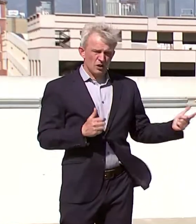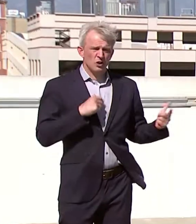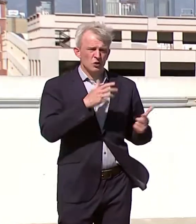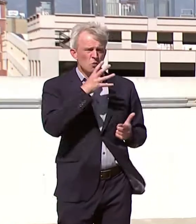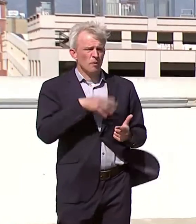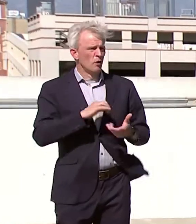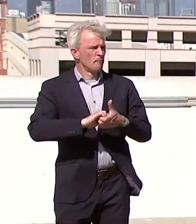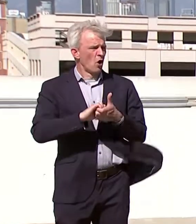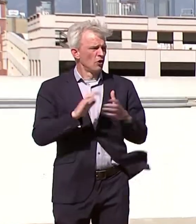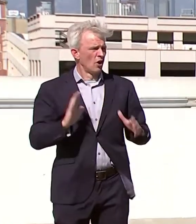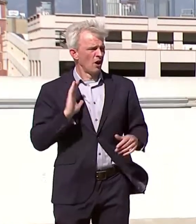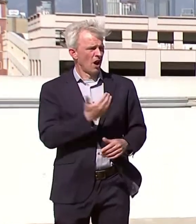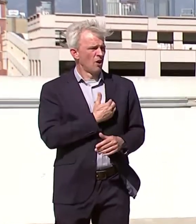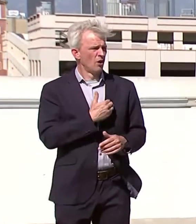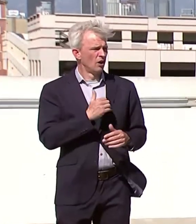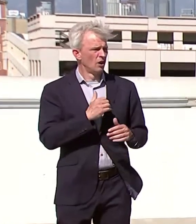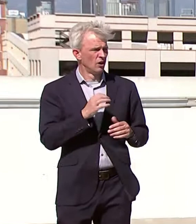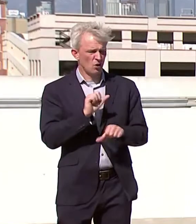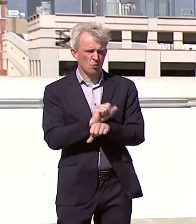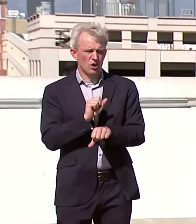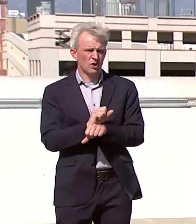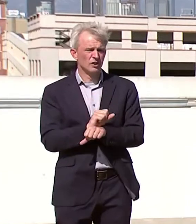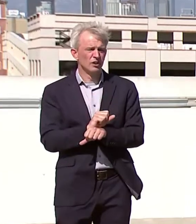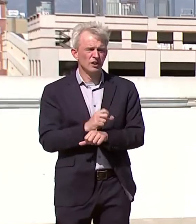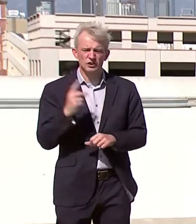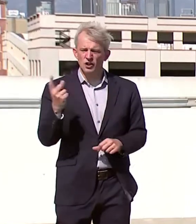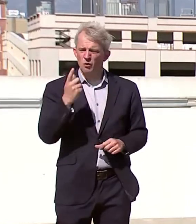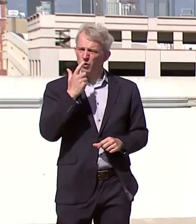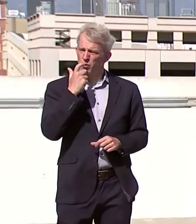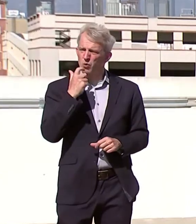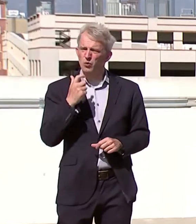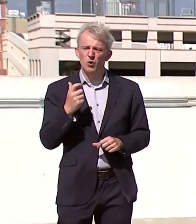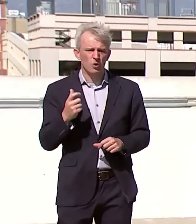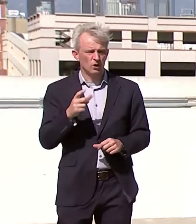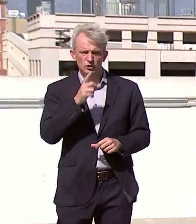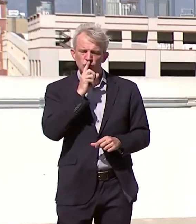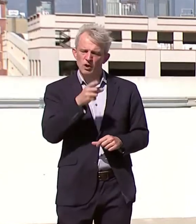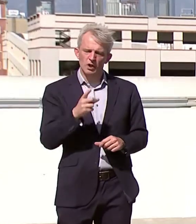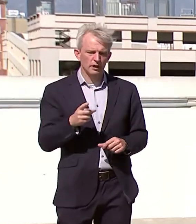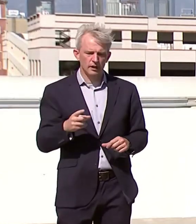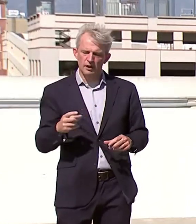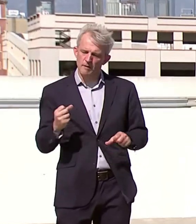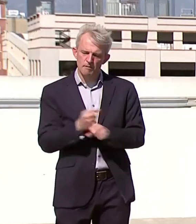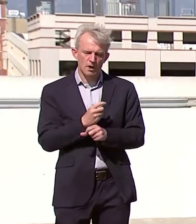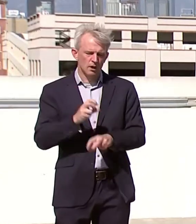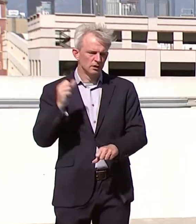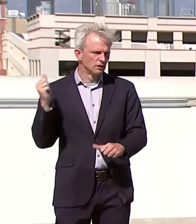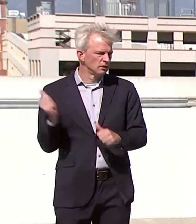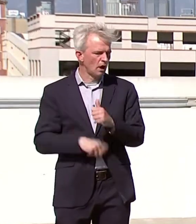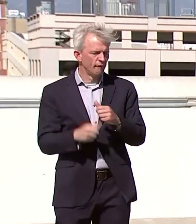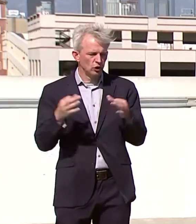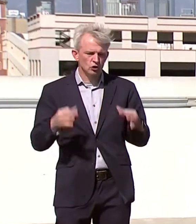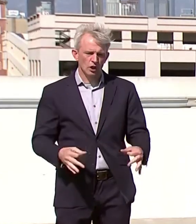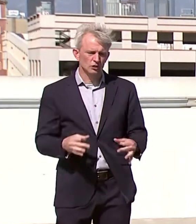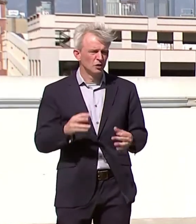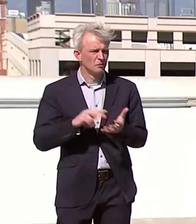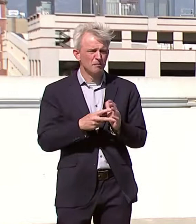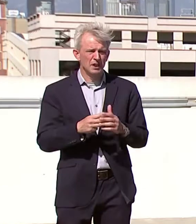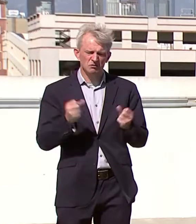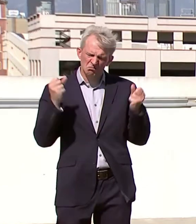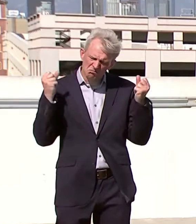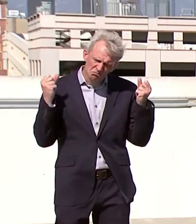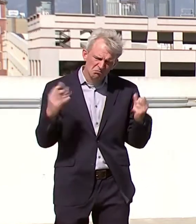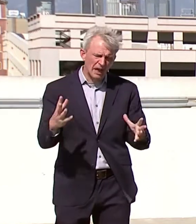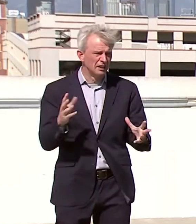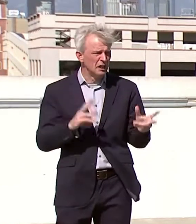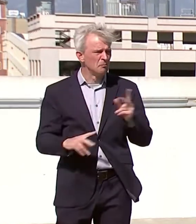efforts together across all of our borders, somebody who has taken the heat and made the decisions that literally mean that tens of thousands of Angelenos who